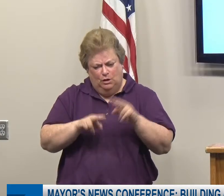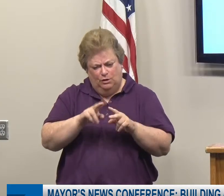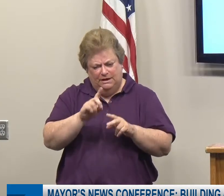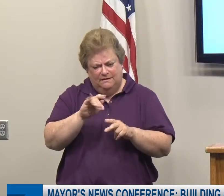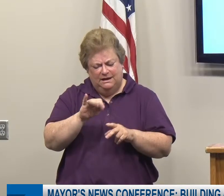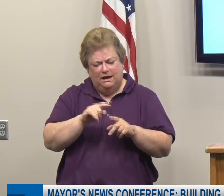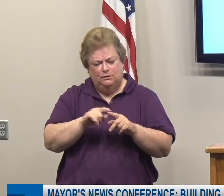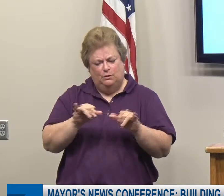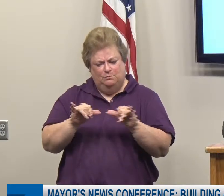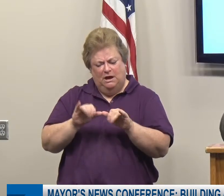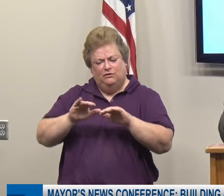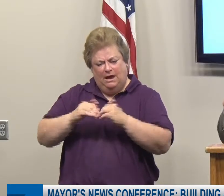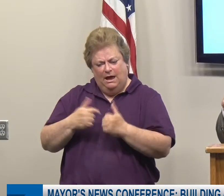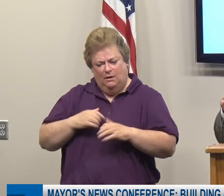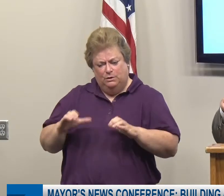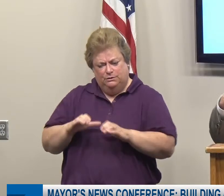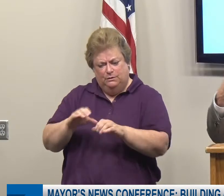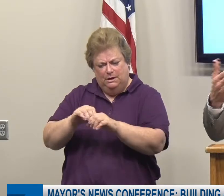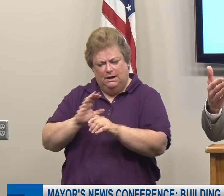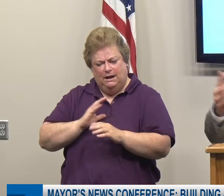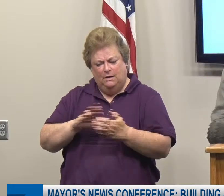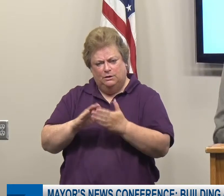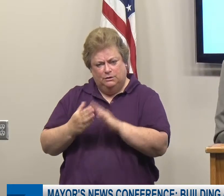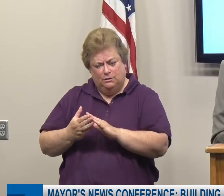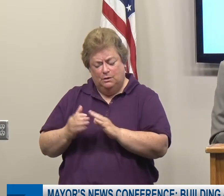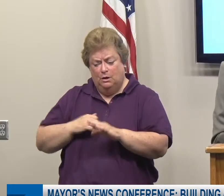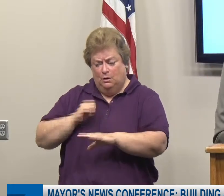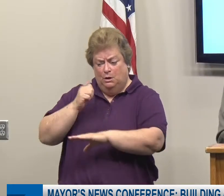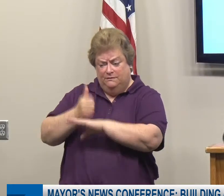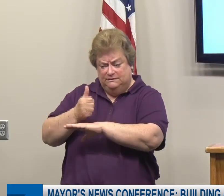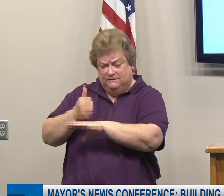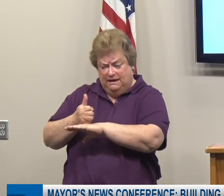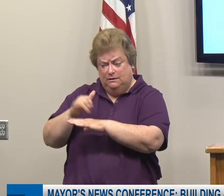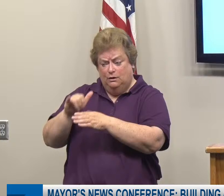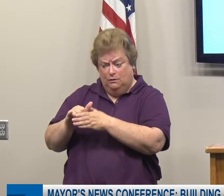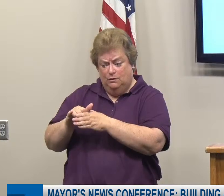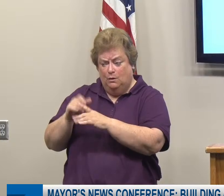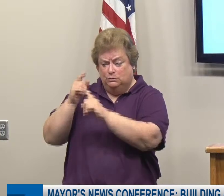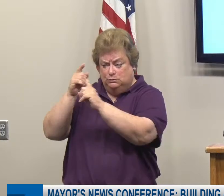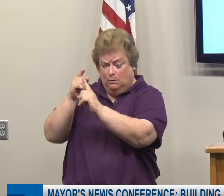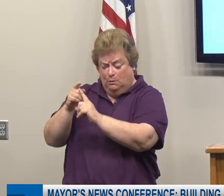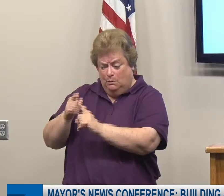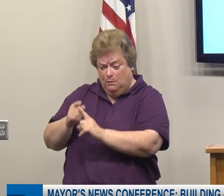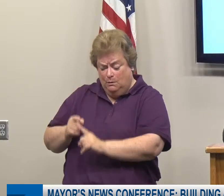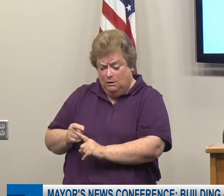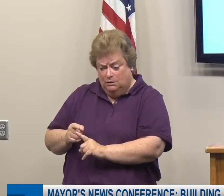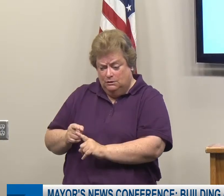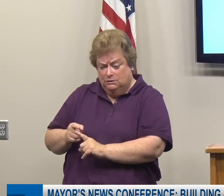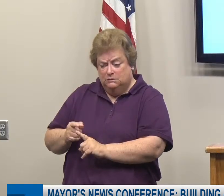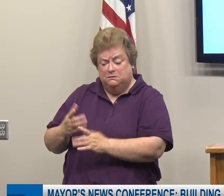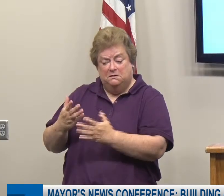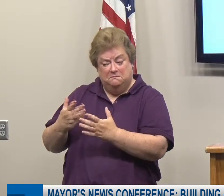in the community. And we've set those benchmarks, and those benchmarks have been met